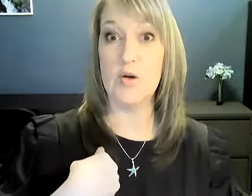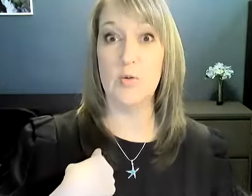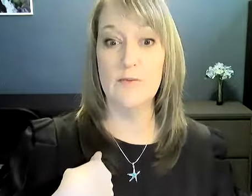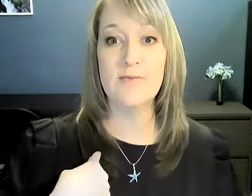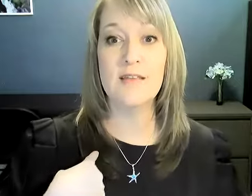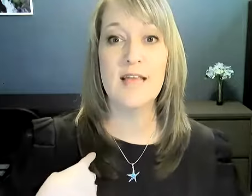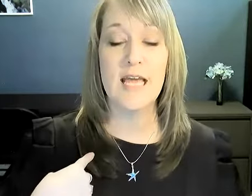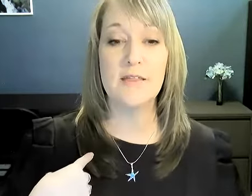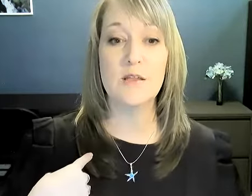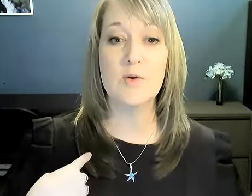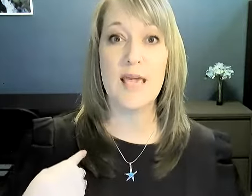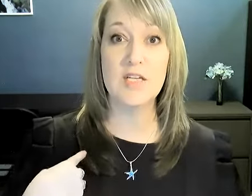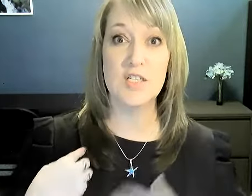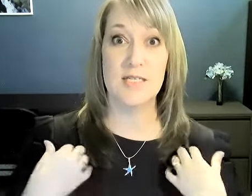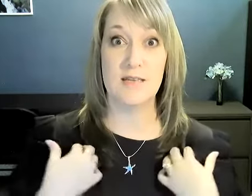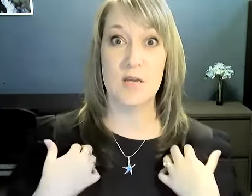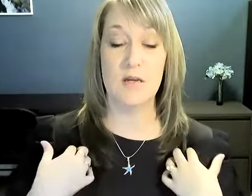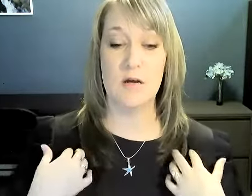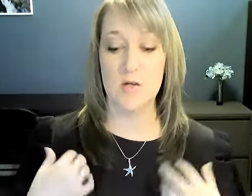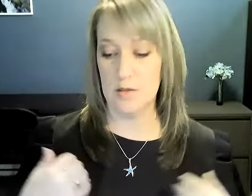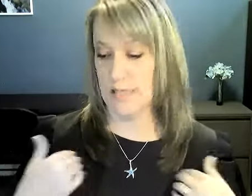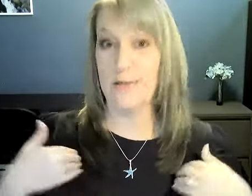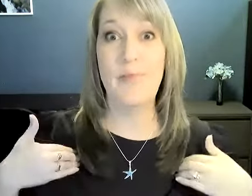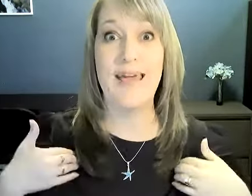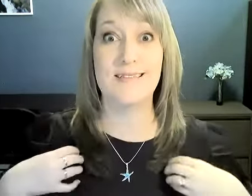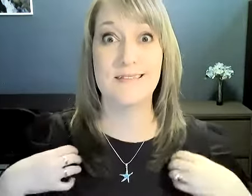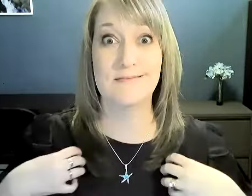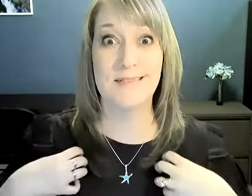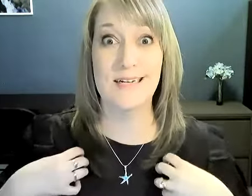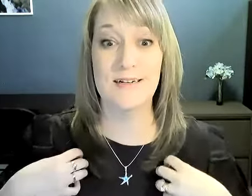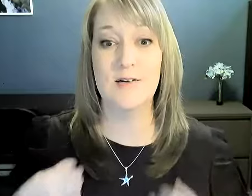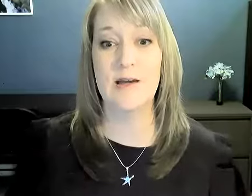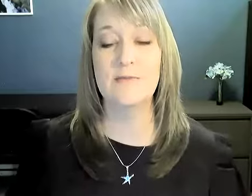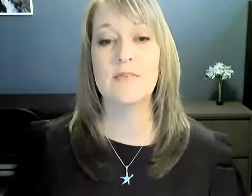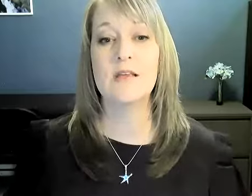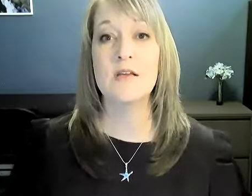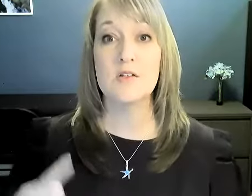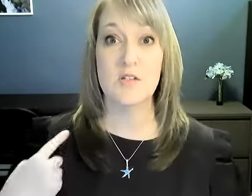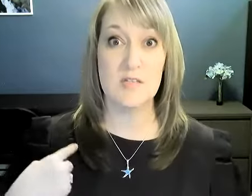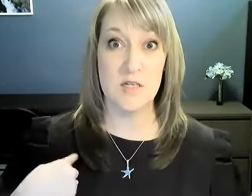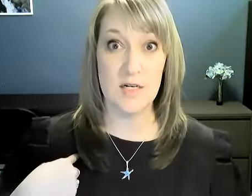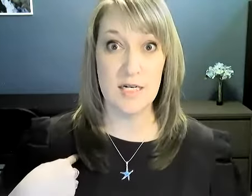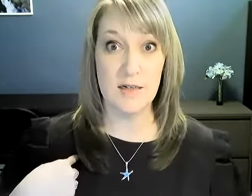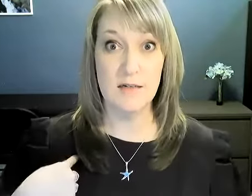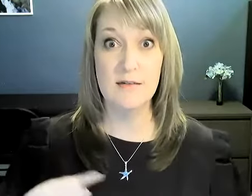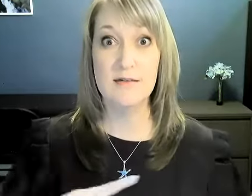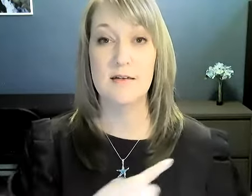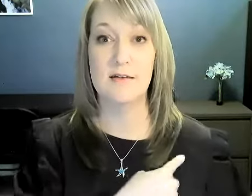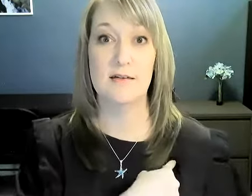you, and the location is going to be on your like pecs right here, okay? So you start here and